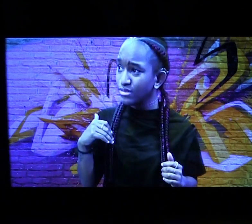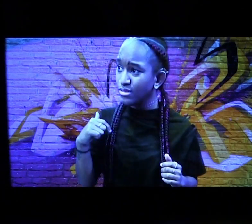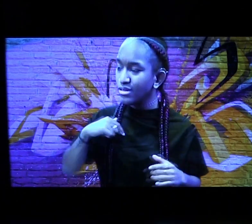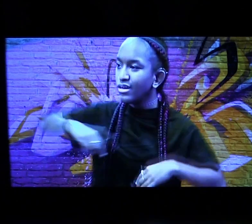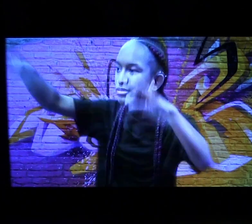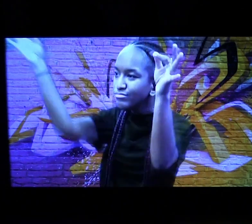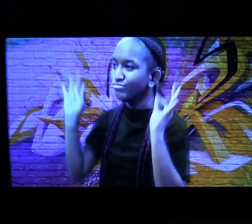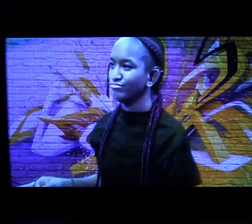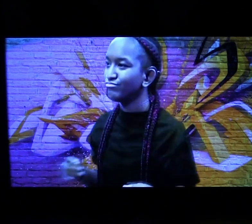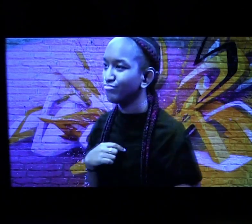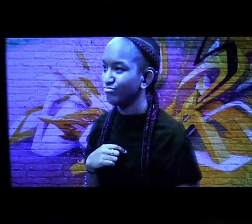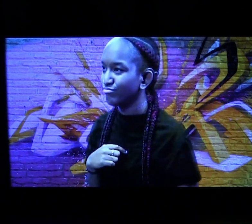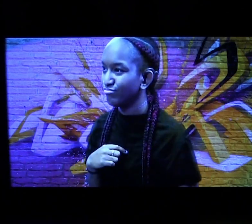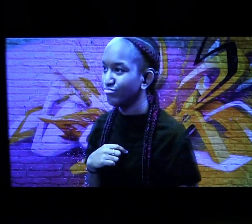I? I am determined.